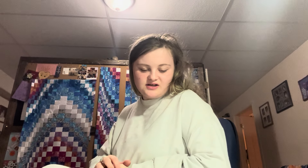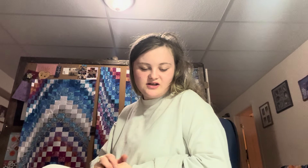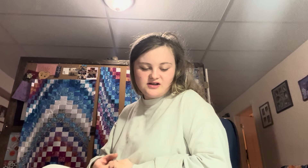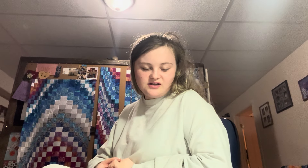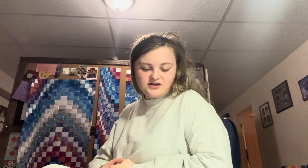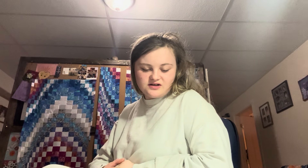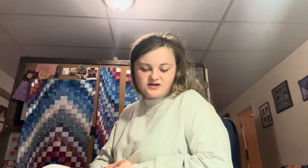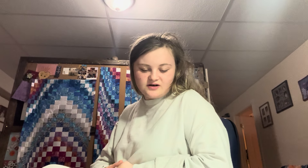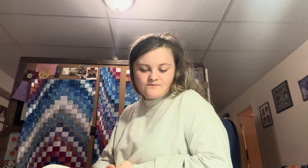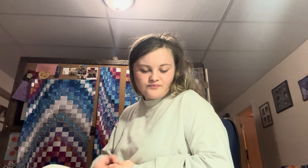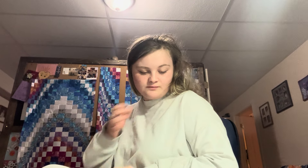poison.